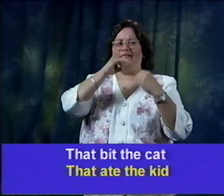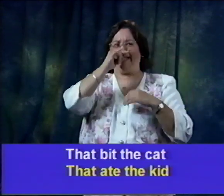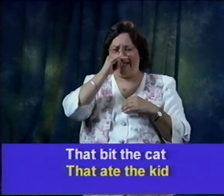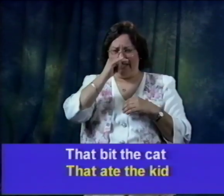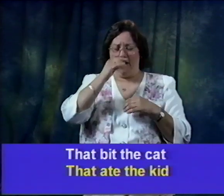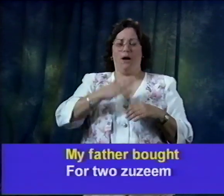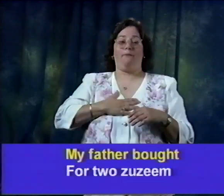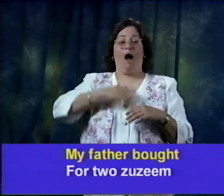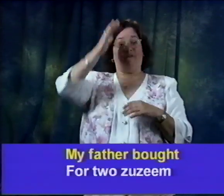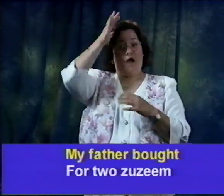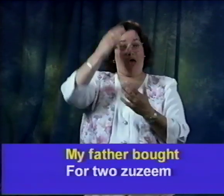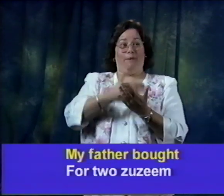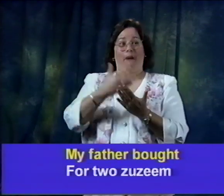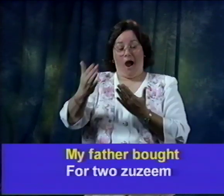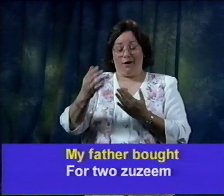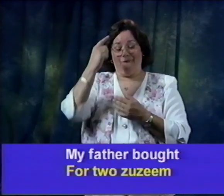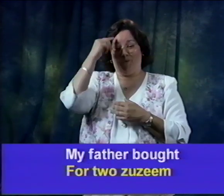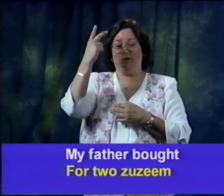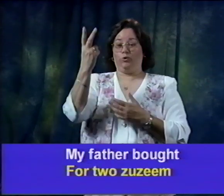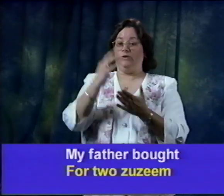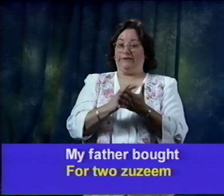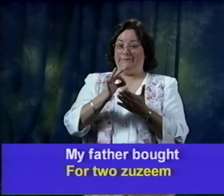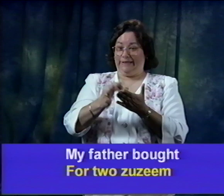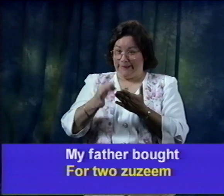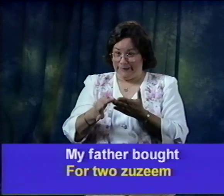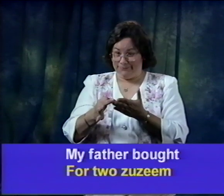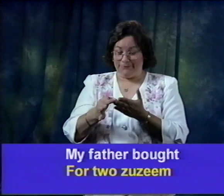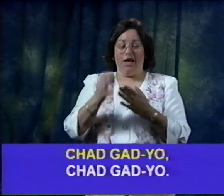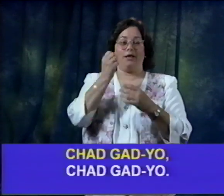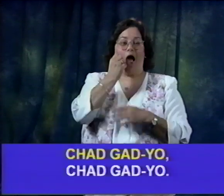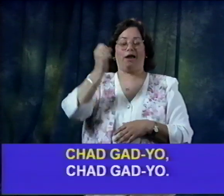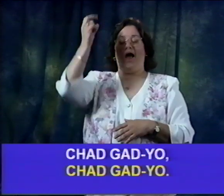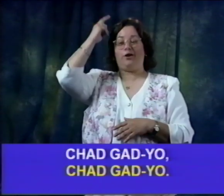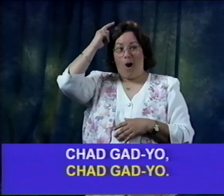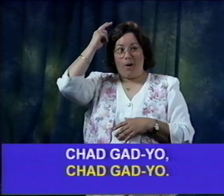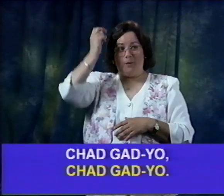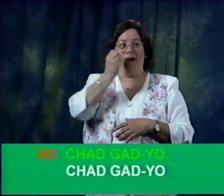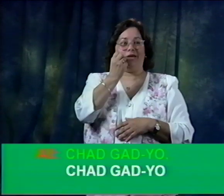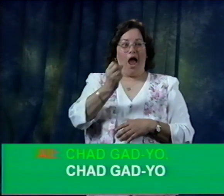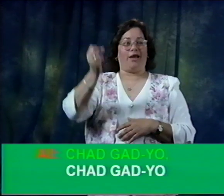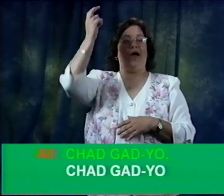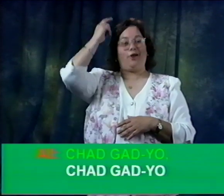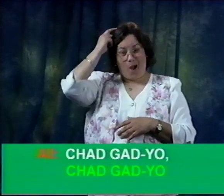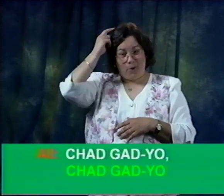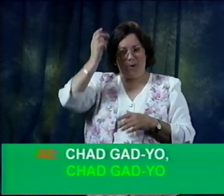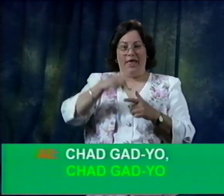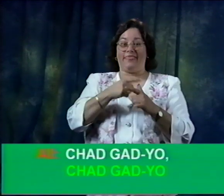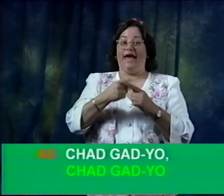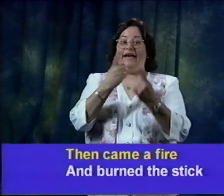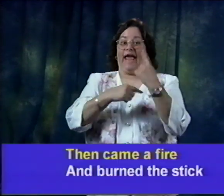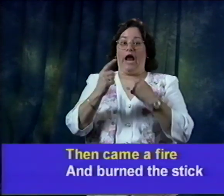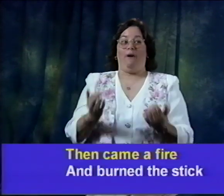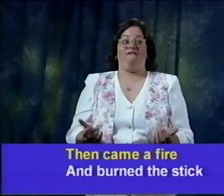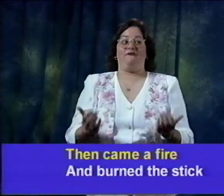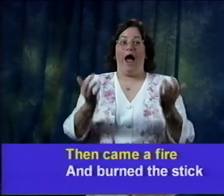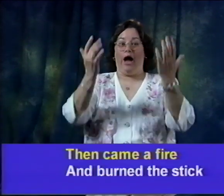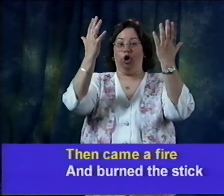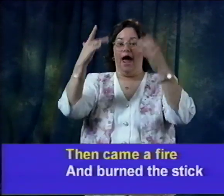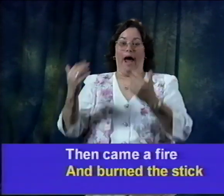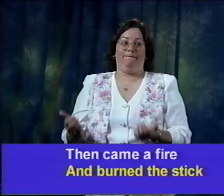kid. My father bought for 2 zuzim. Had Gad Yah, Had Gad Yah. Then came a fire